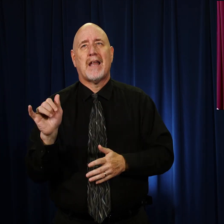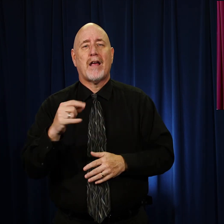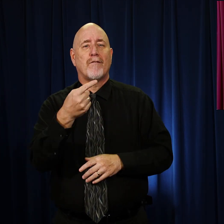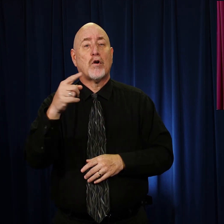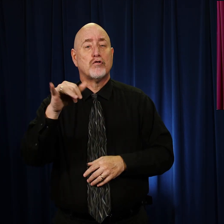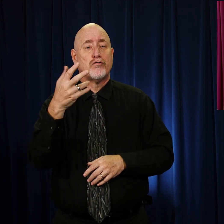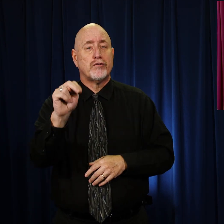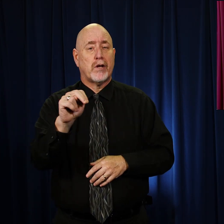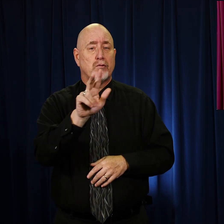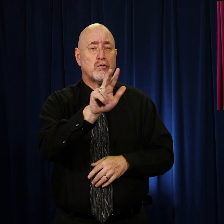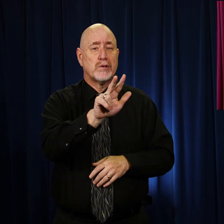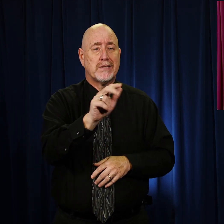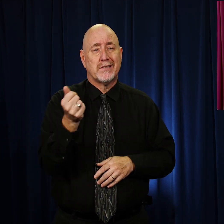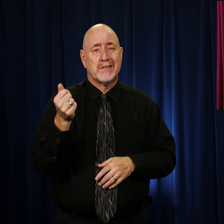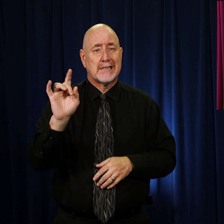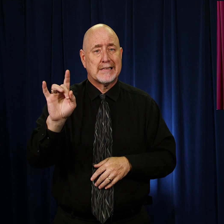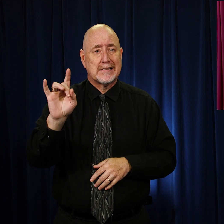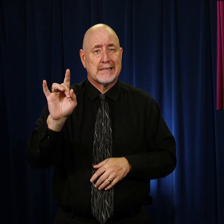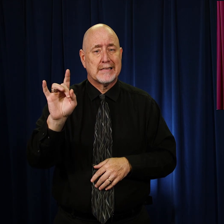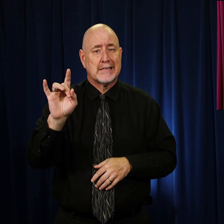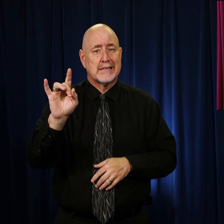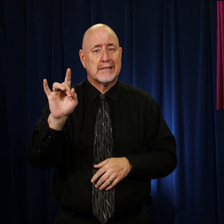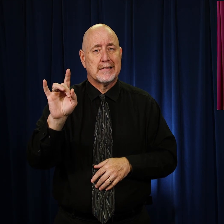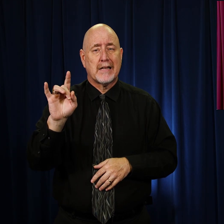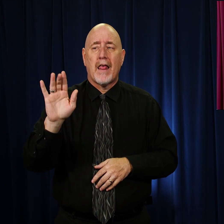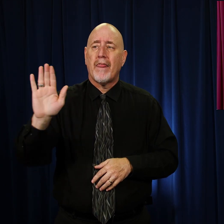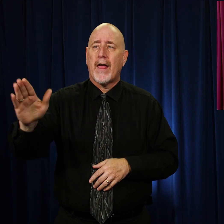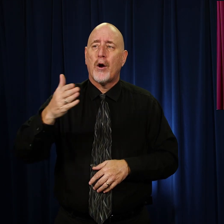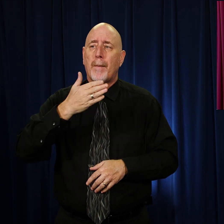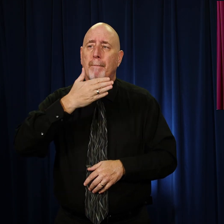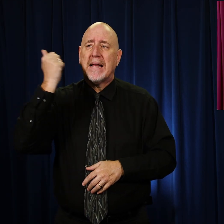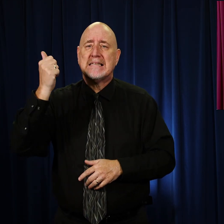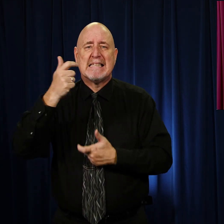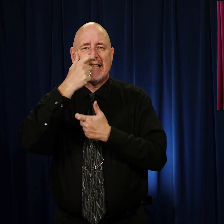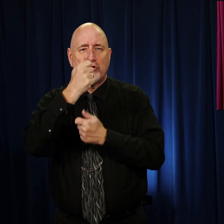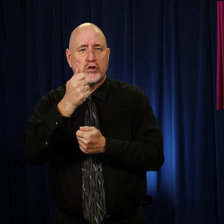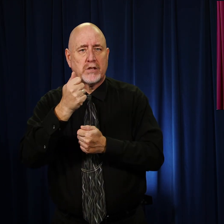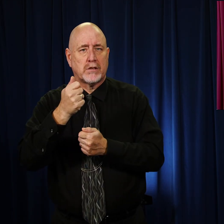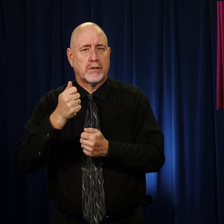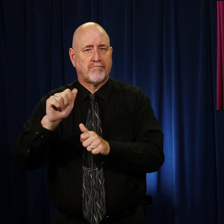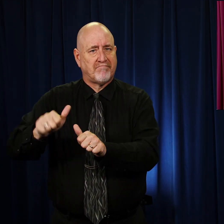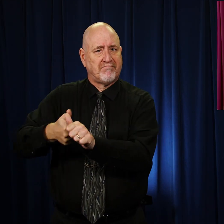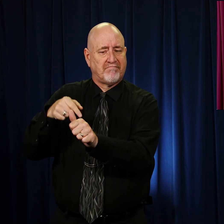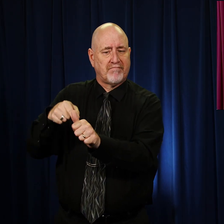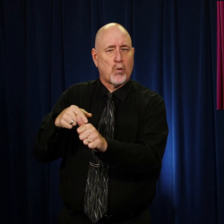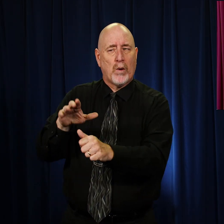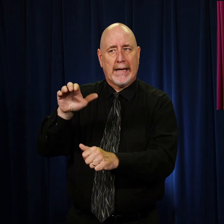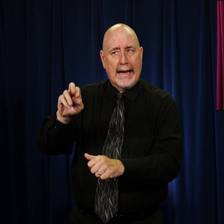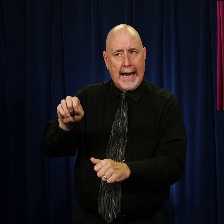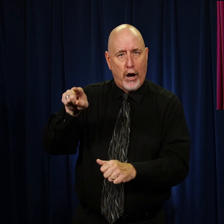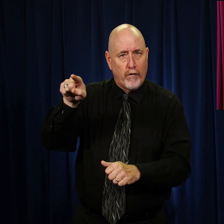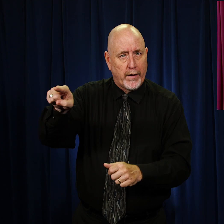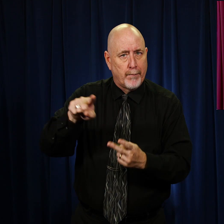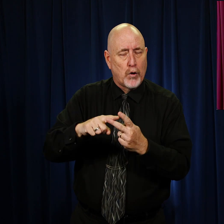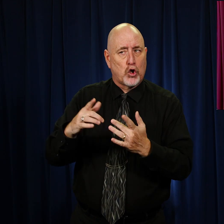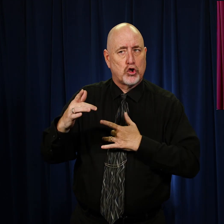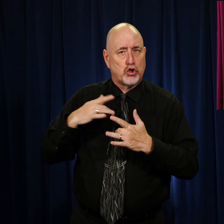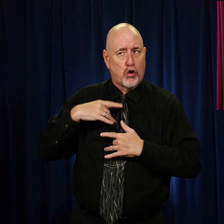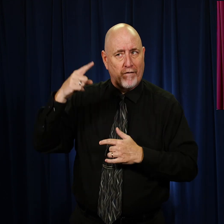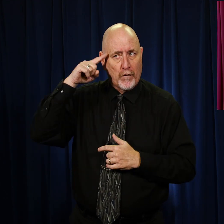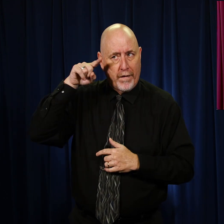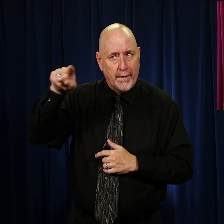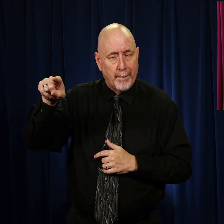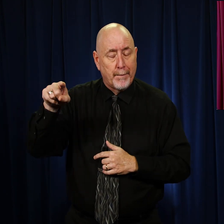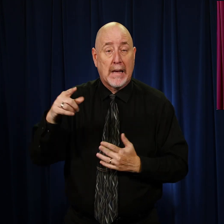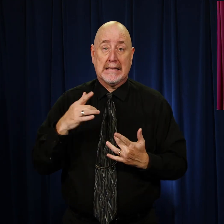1 John chapter 3, verse 18. We have their best interests in heart. We care for them, we're concerned about them, and I